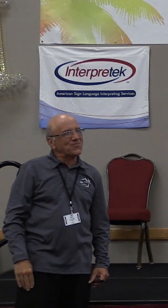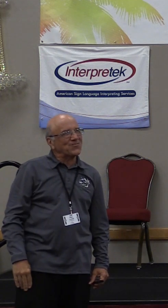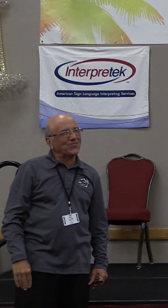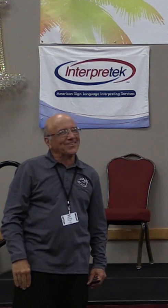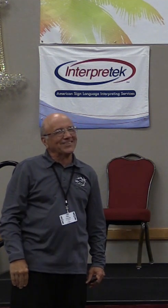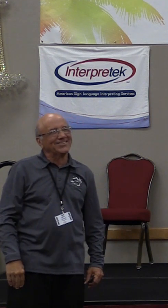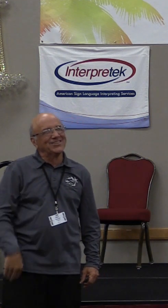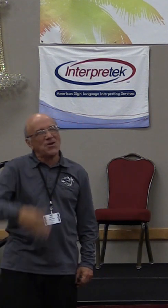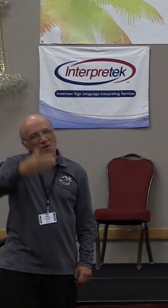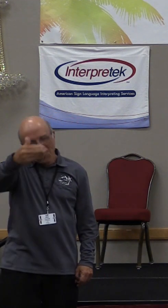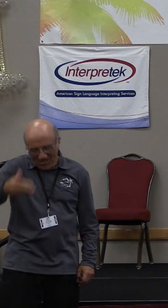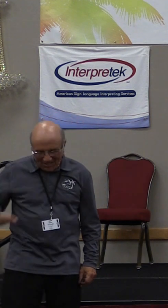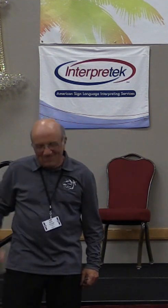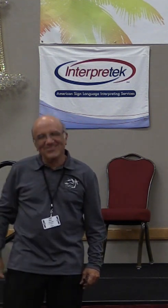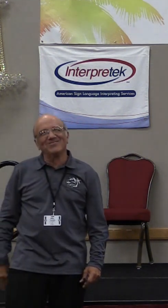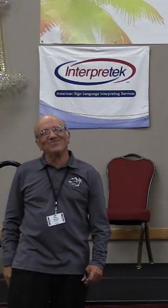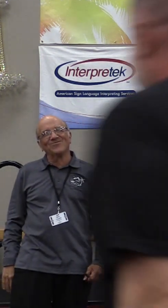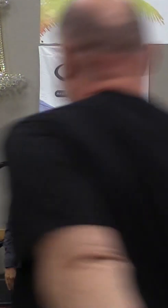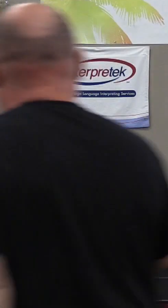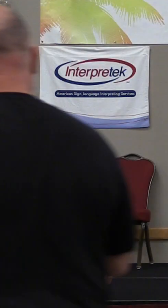Jim?